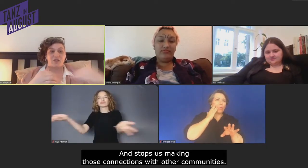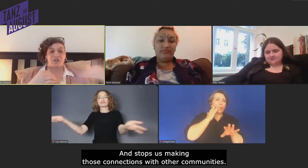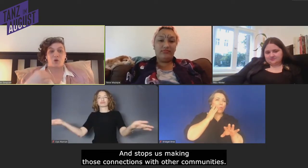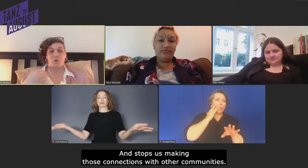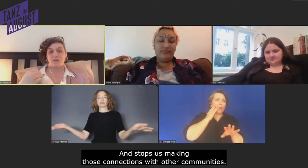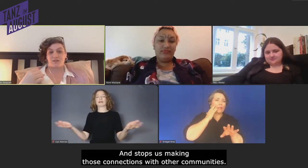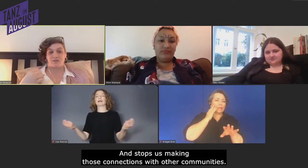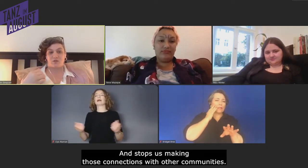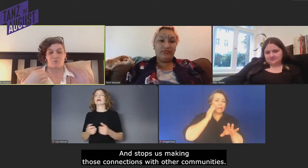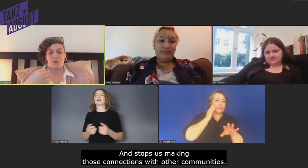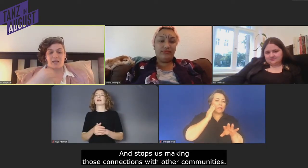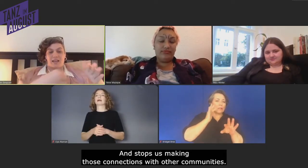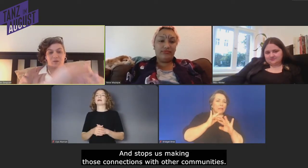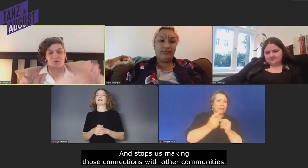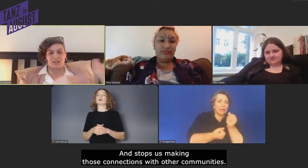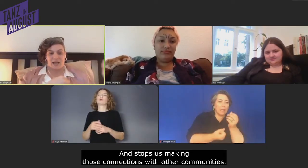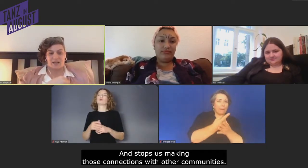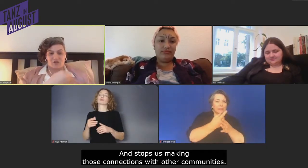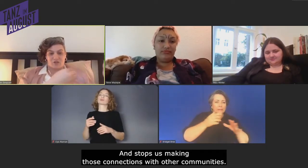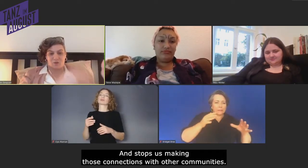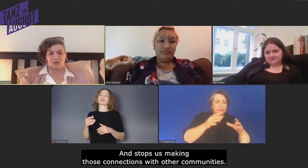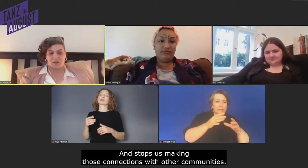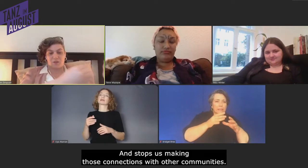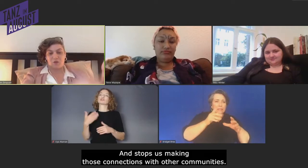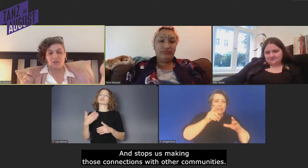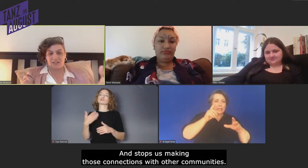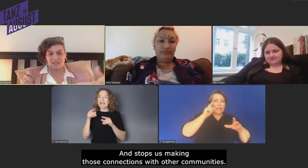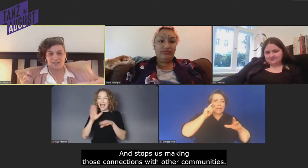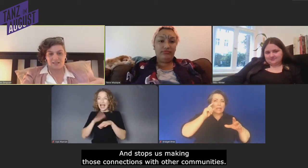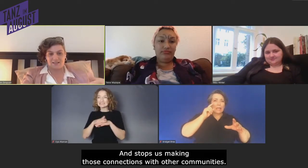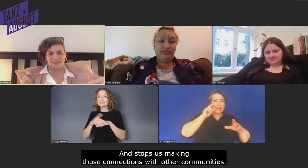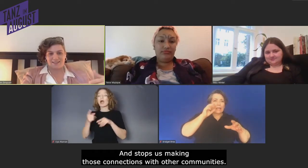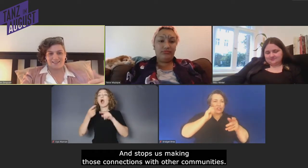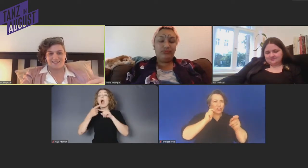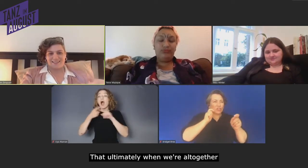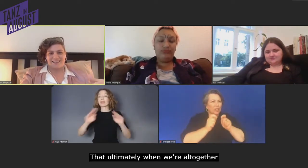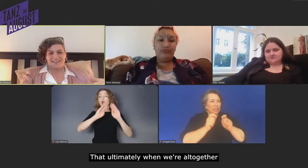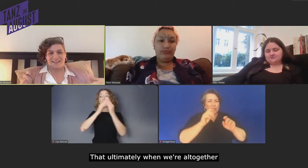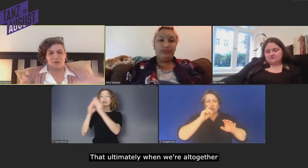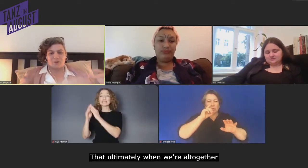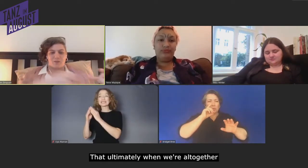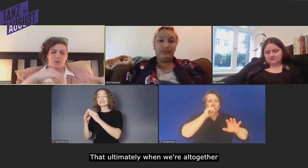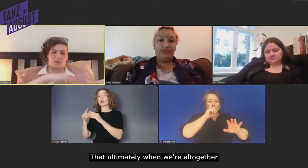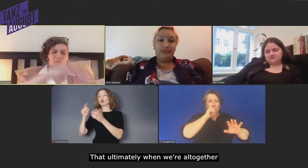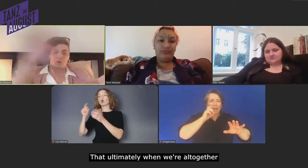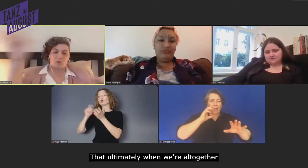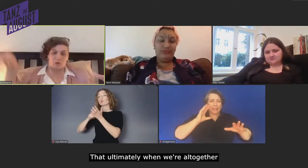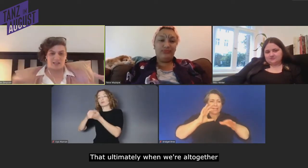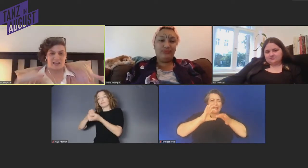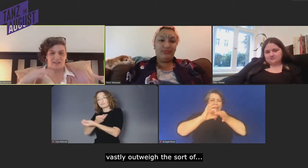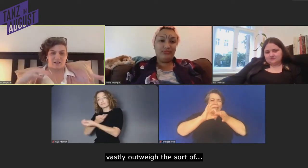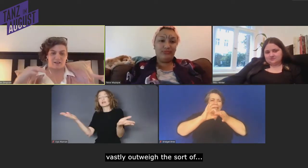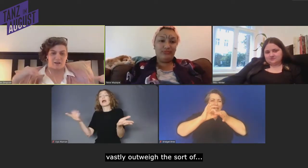actually stops us making those connections with other communities that